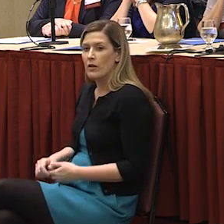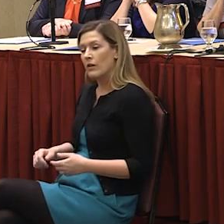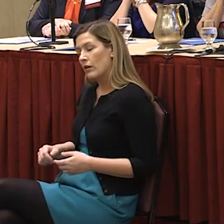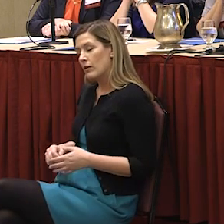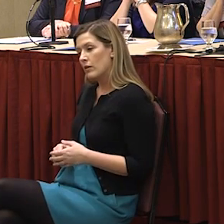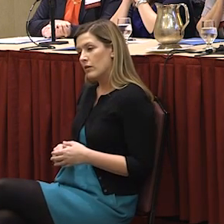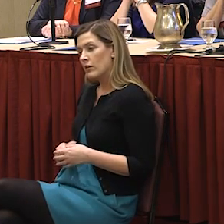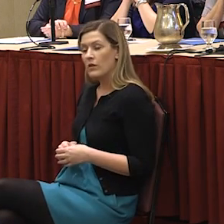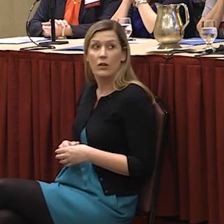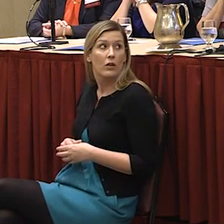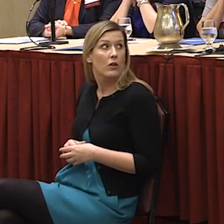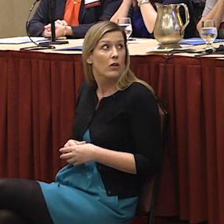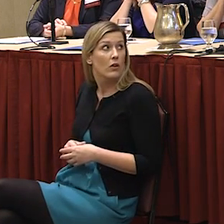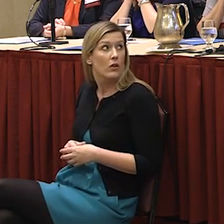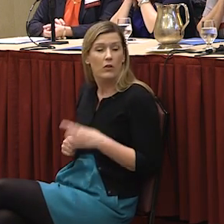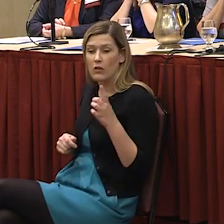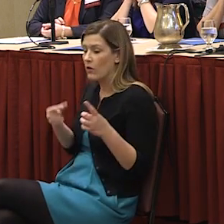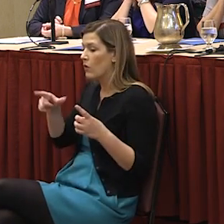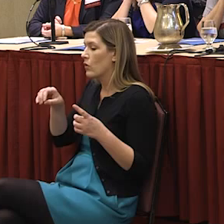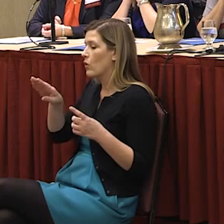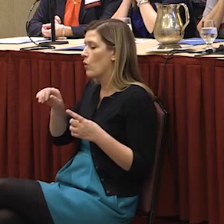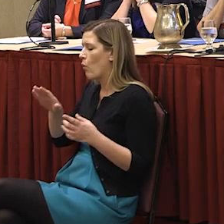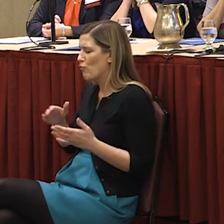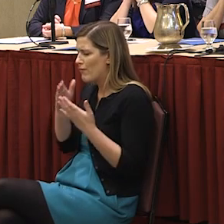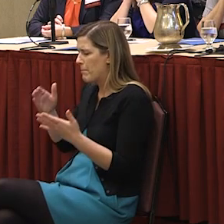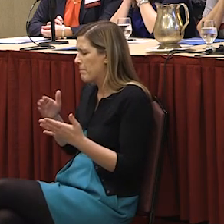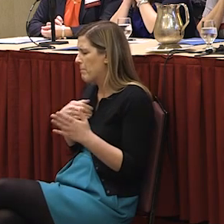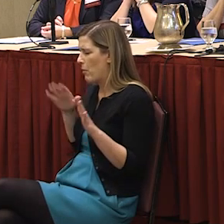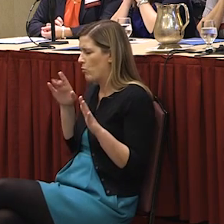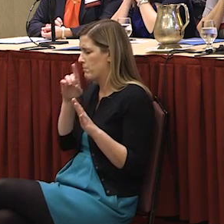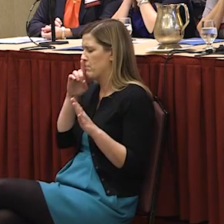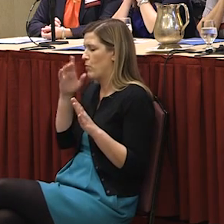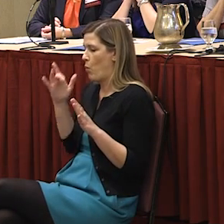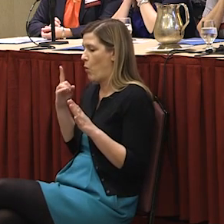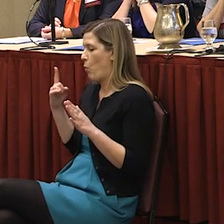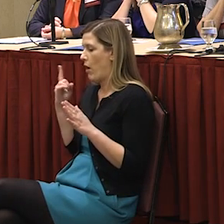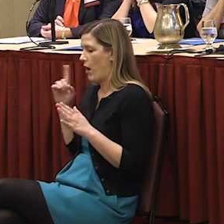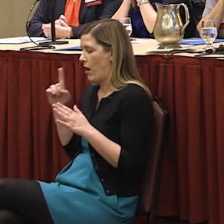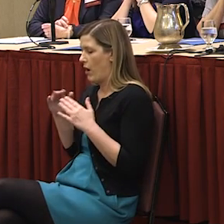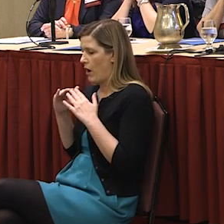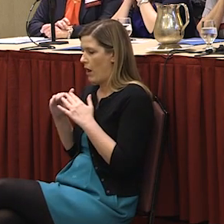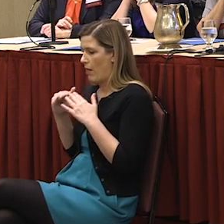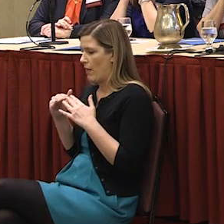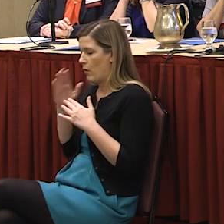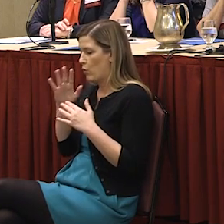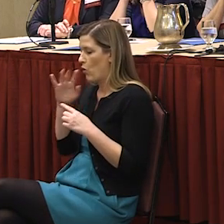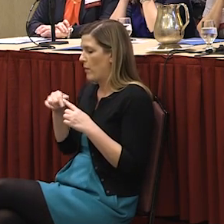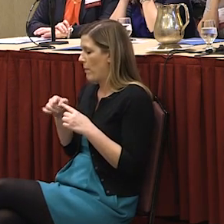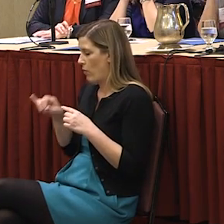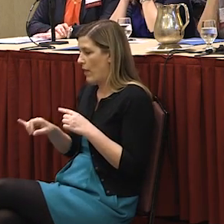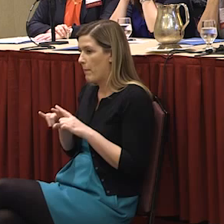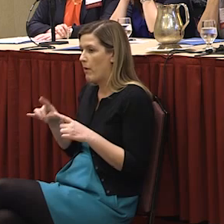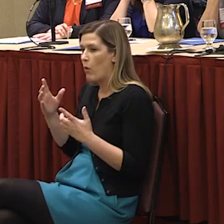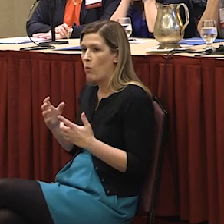visual recommendations. These are things that you're going to be addressed by one of my colleagues on health and all policies. But